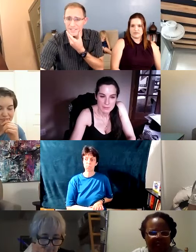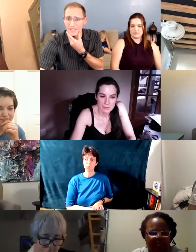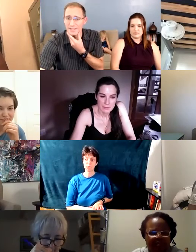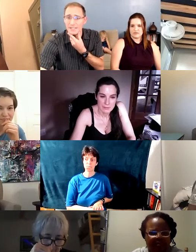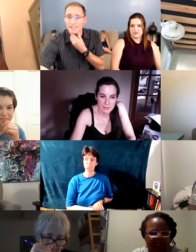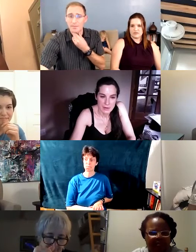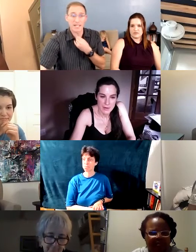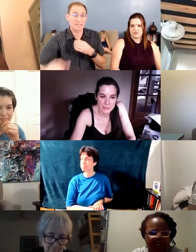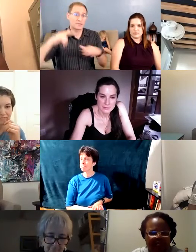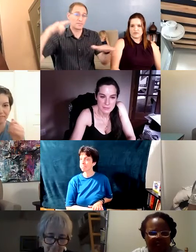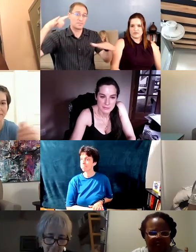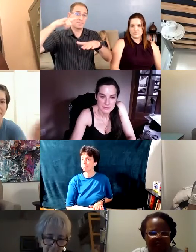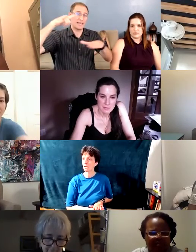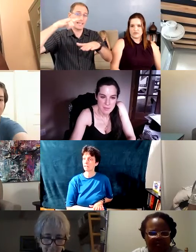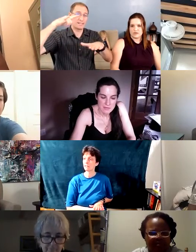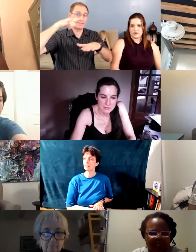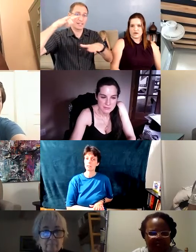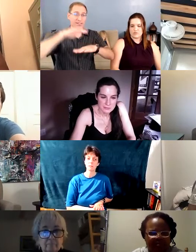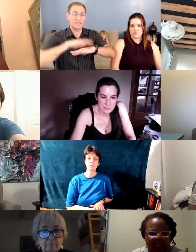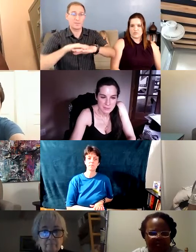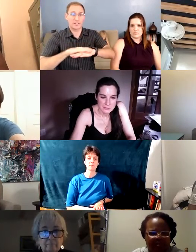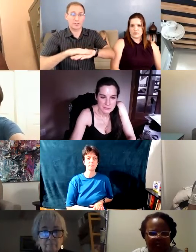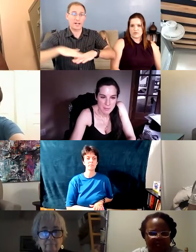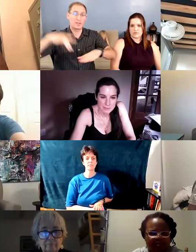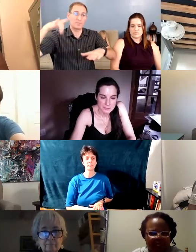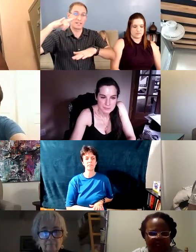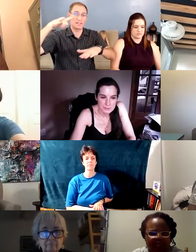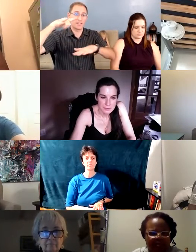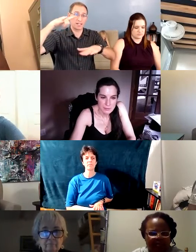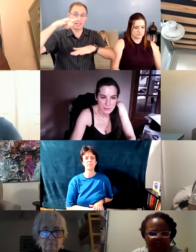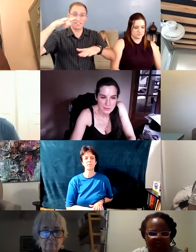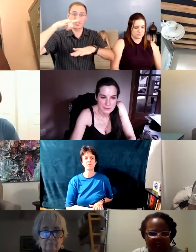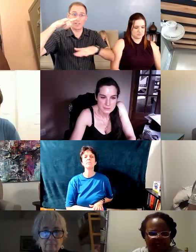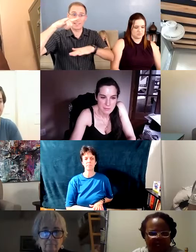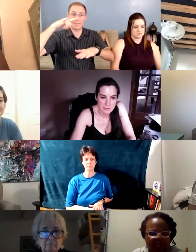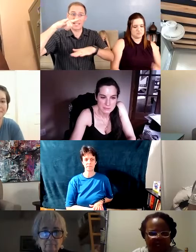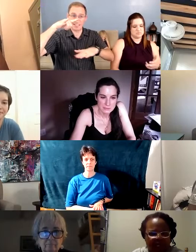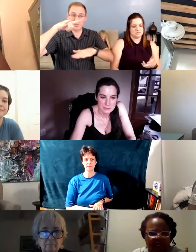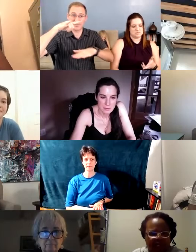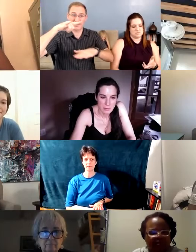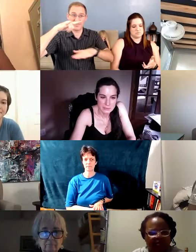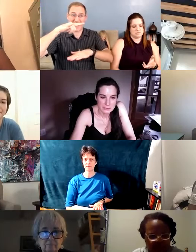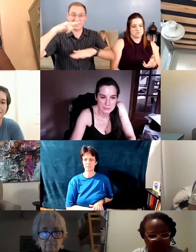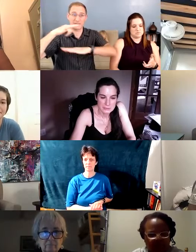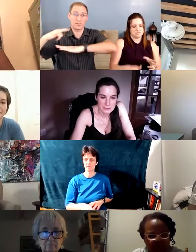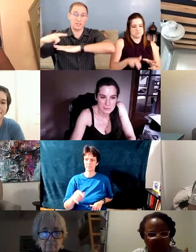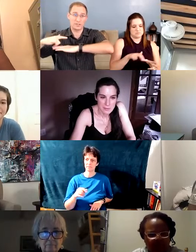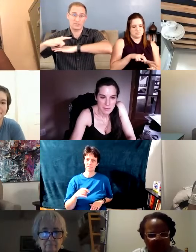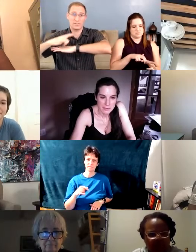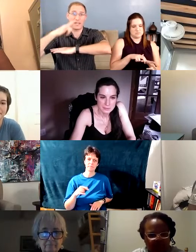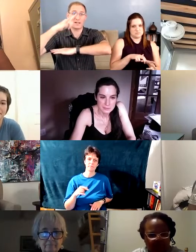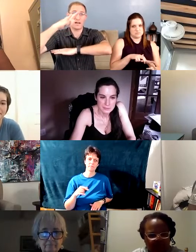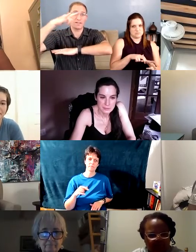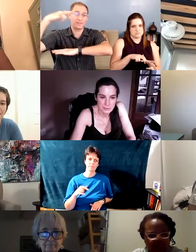Let's see here. But yeah, so plane, like this could be like the ground beneath it, and it's showing that the plane is moving too fast. Or you could